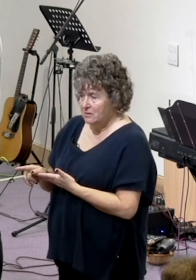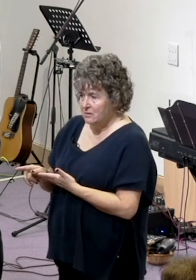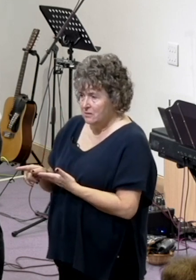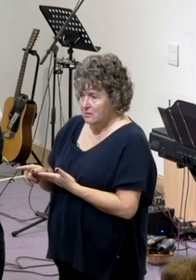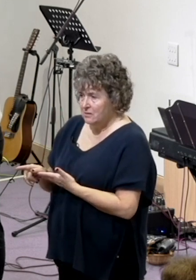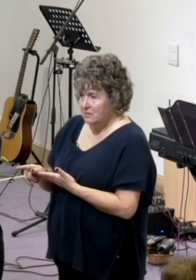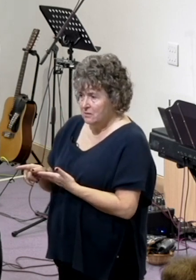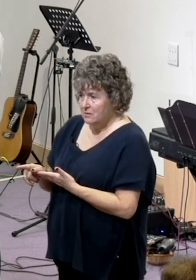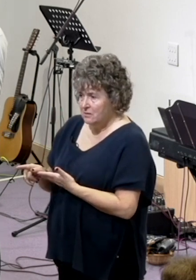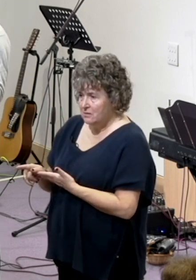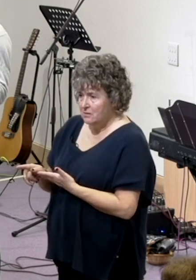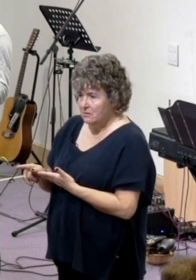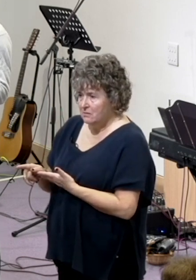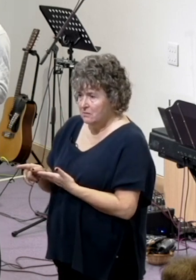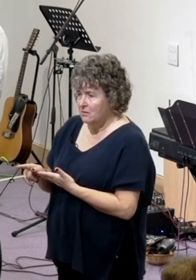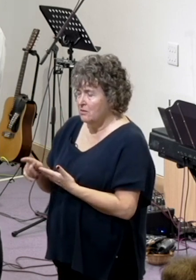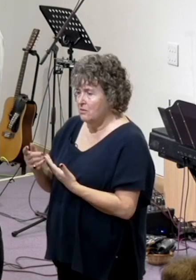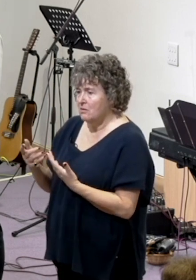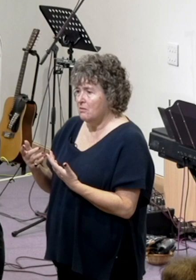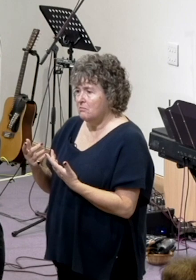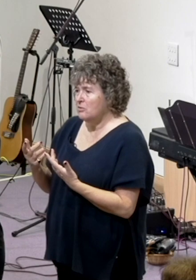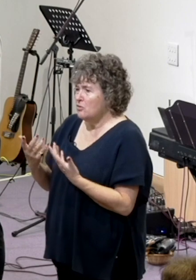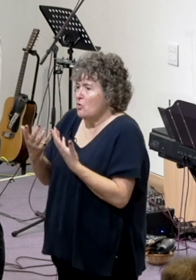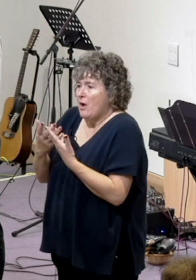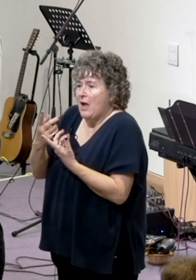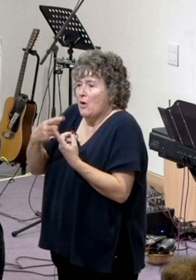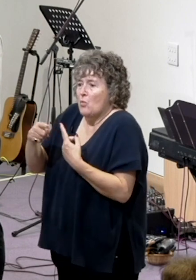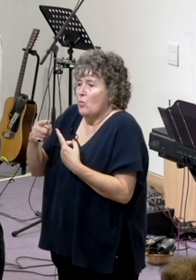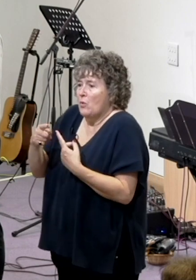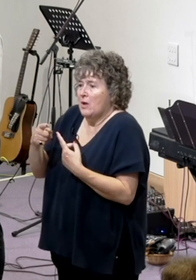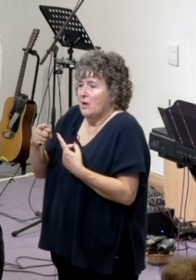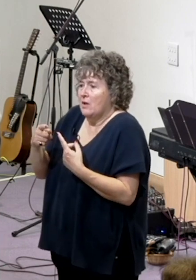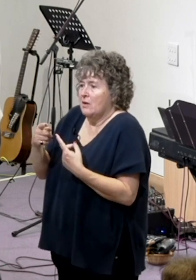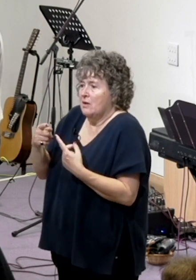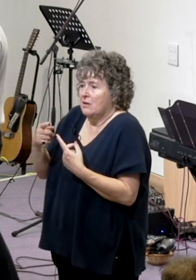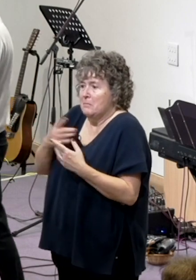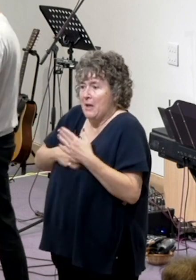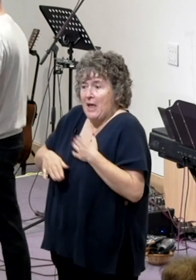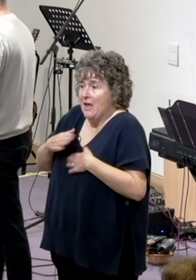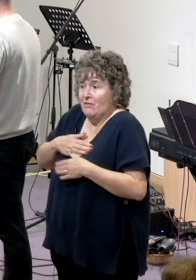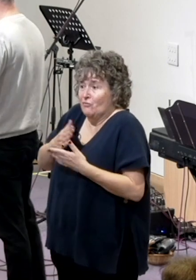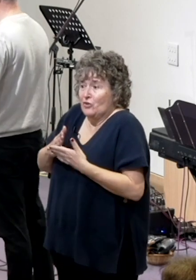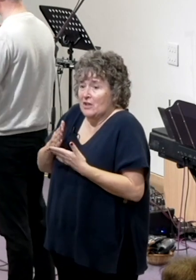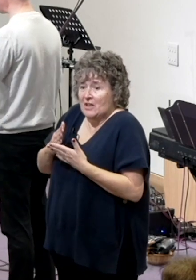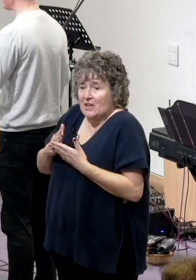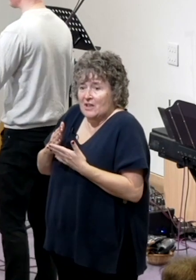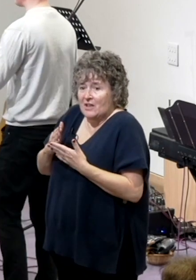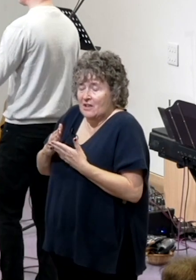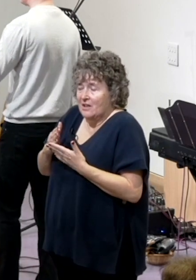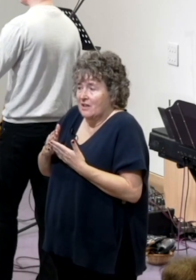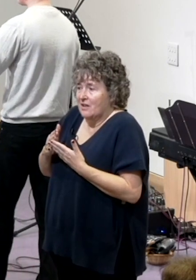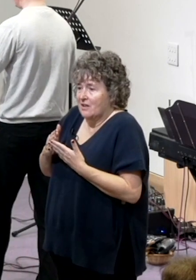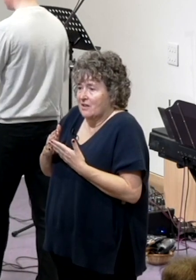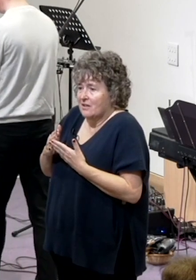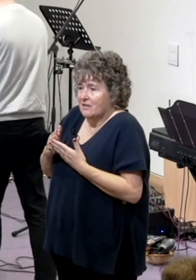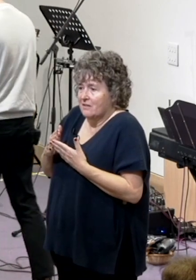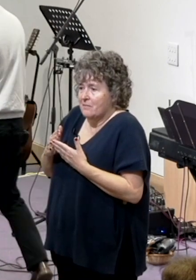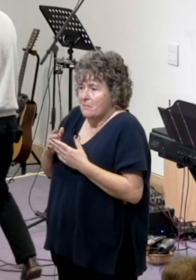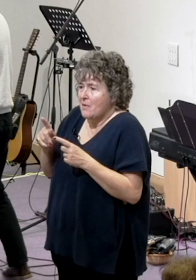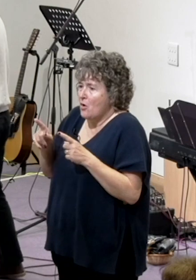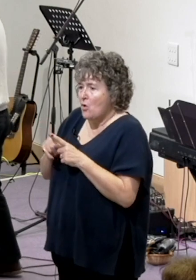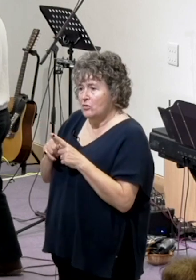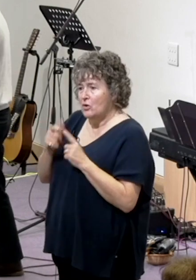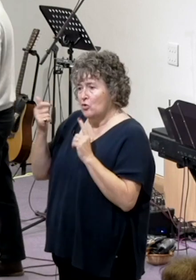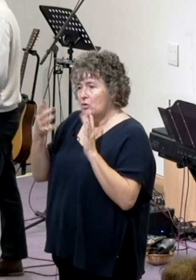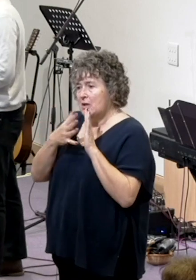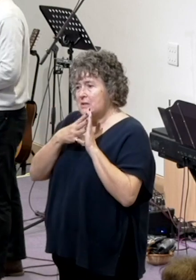Goes against our natural instincts when we're hurt. And it's also a faithful example of